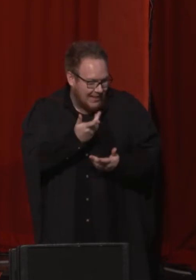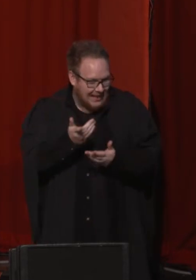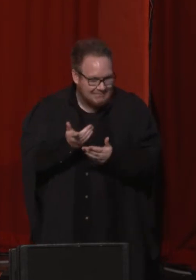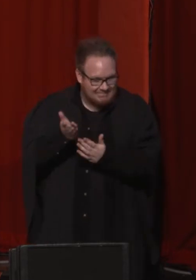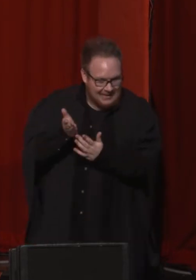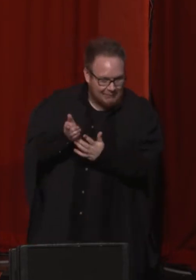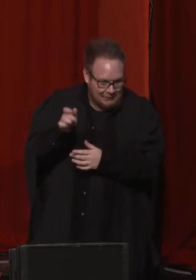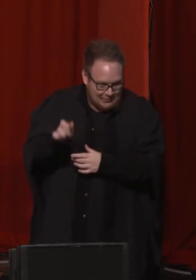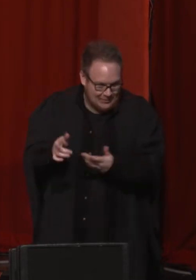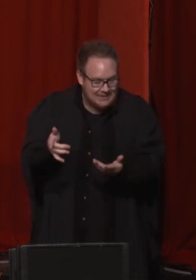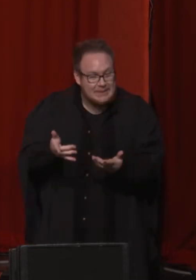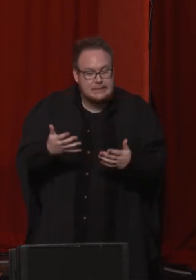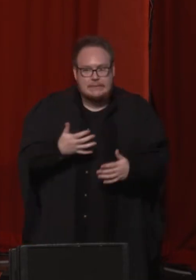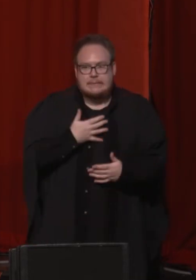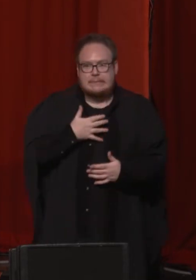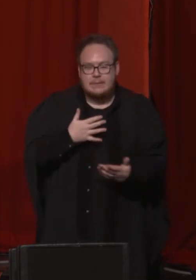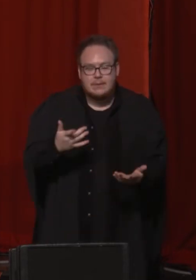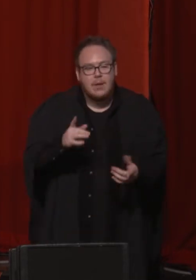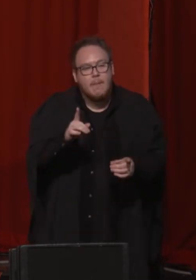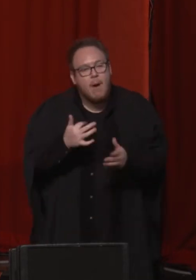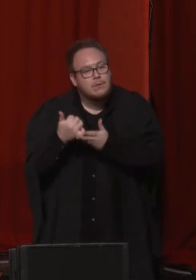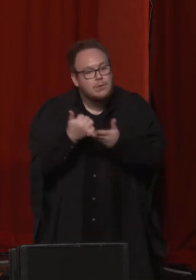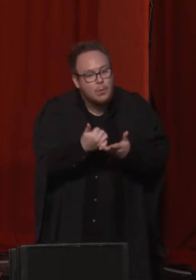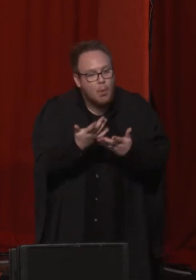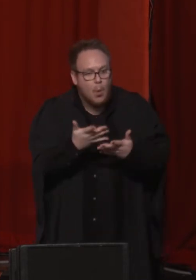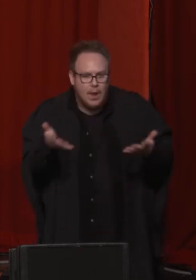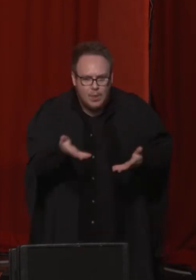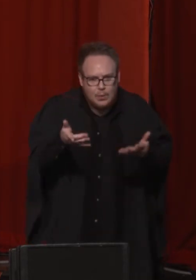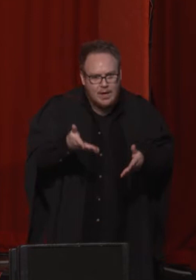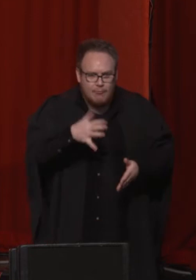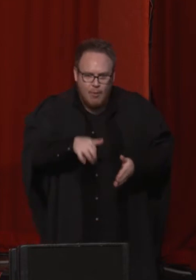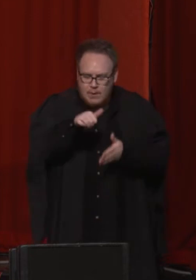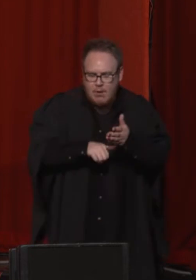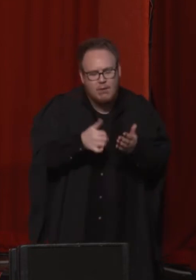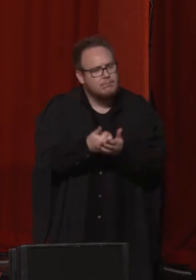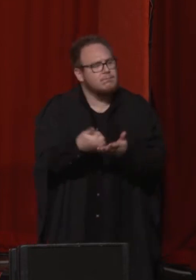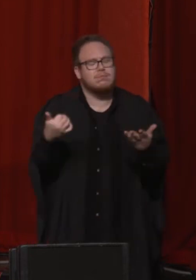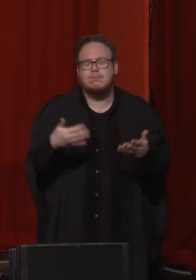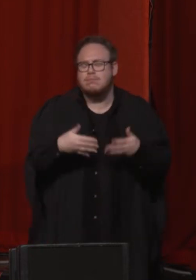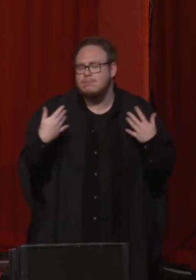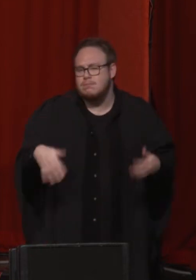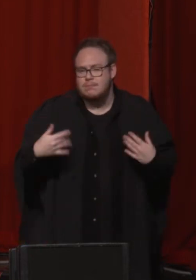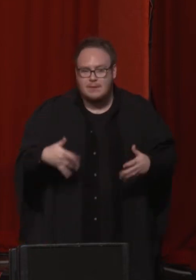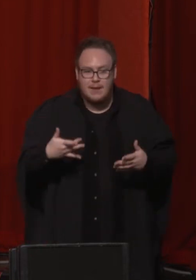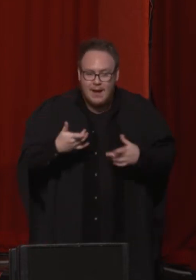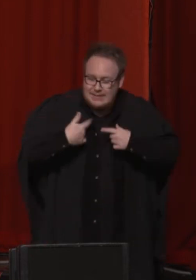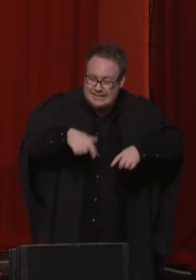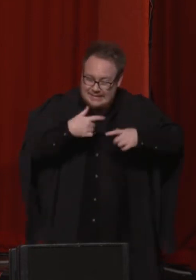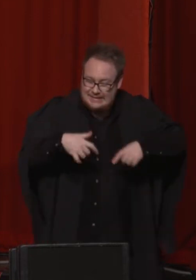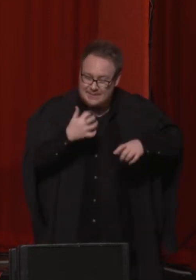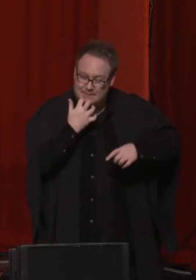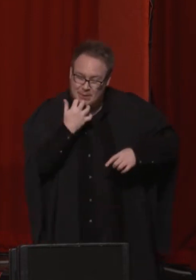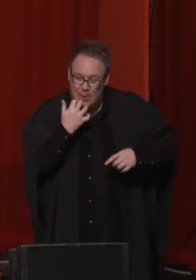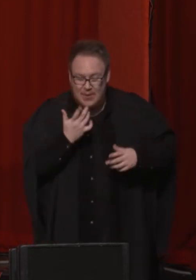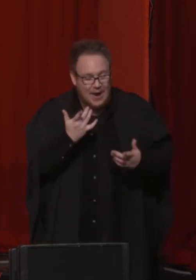daunting, but the support and enthusiasm we received from the start was brilliant and was the only thing that kept some of us going when we thought it was getting